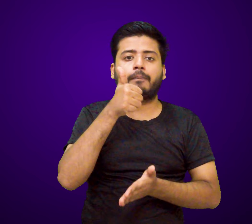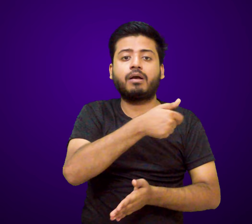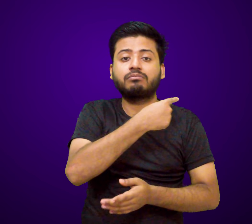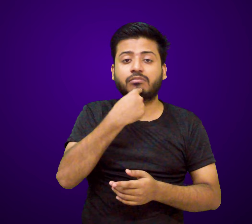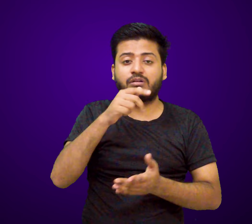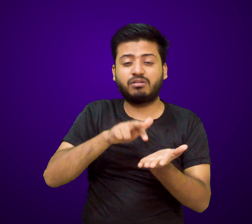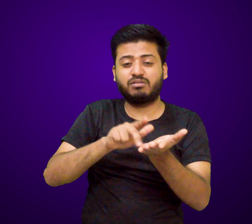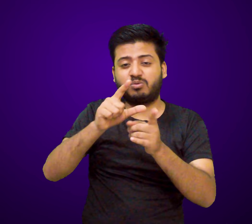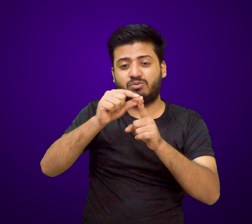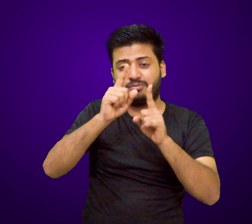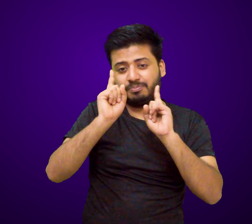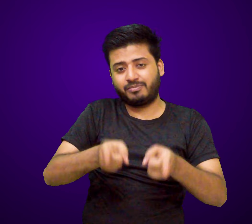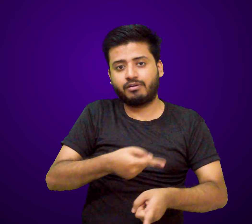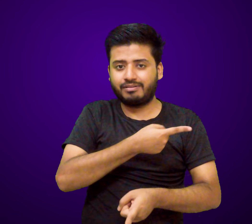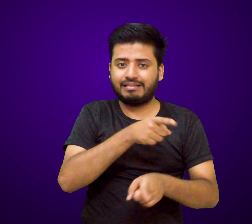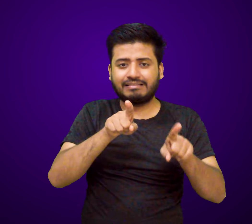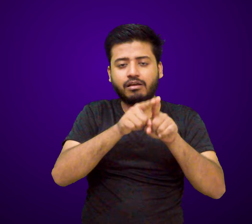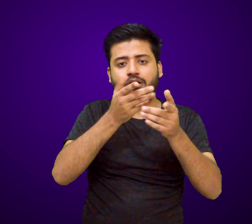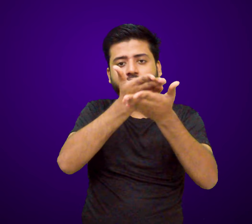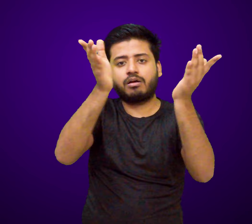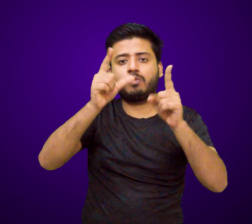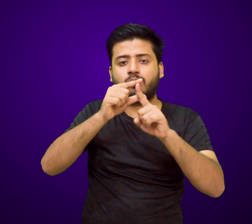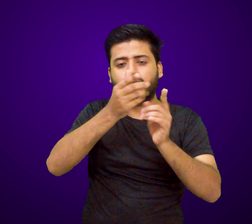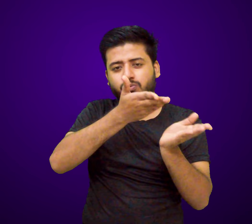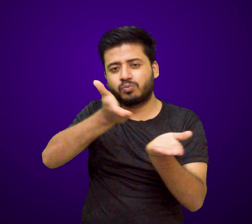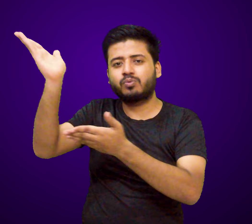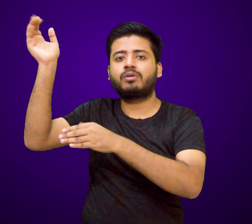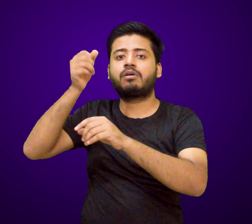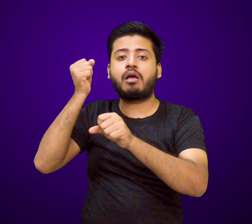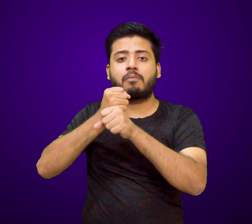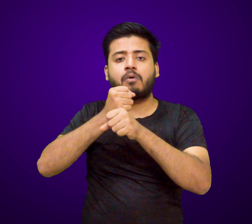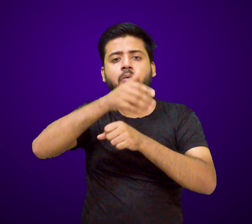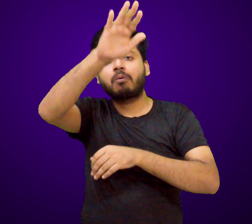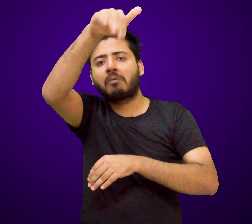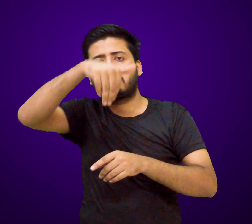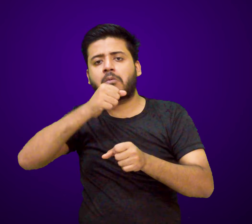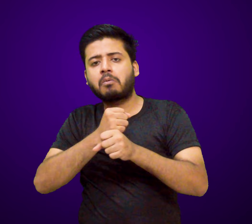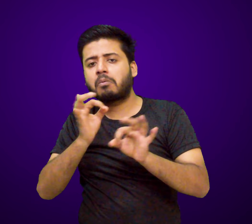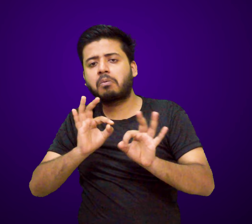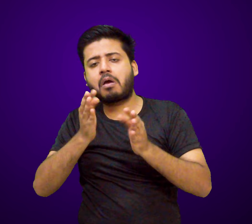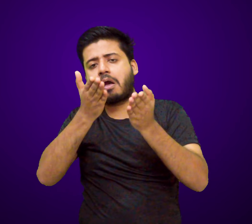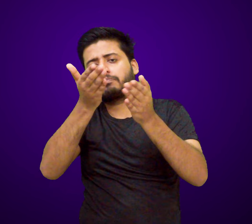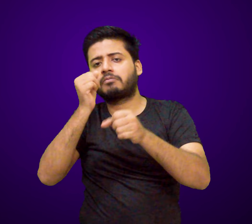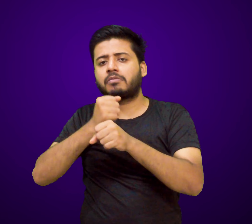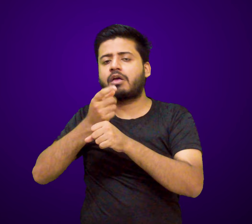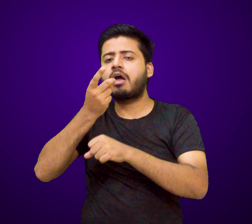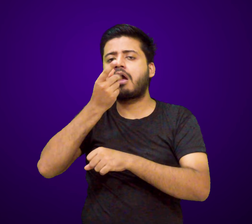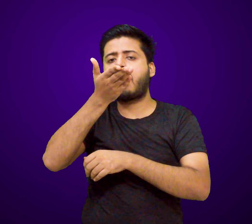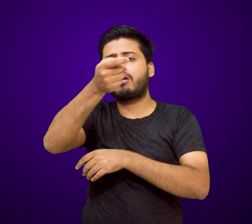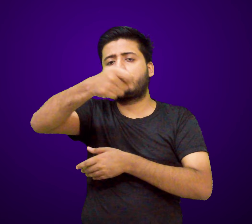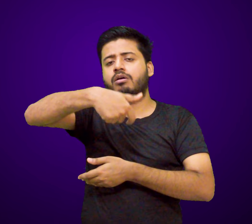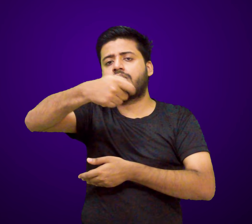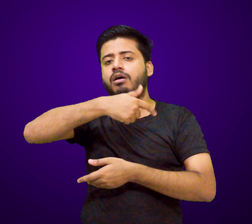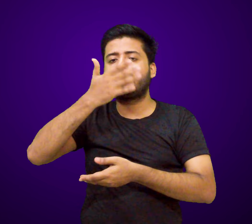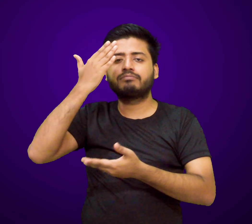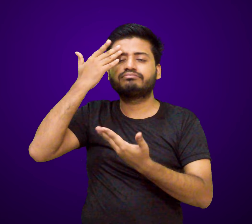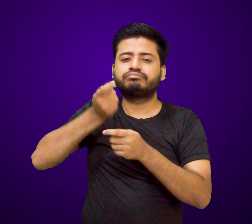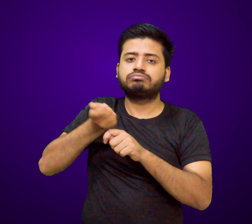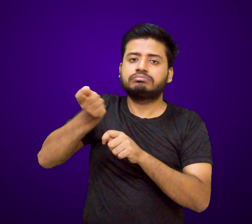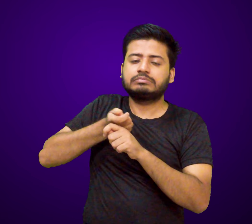other related symptoms prevent you from performing your job duties. If you are currently unemployed, explain why your condition prevents you